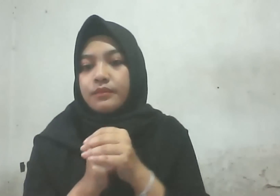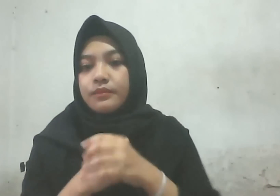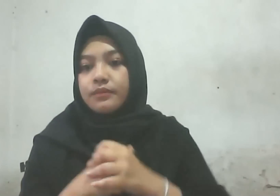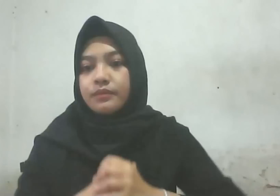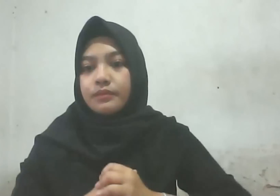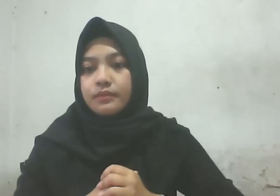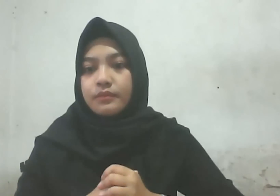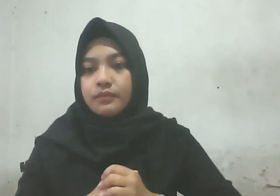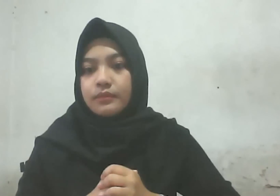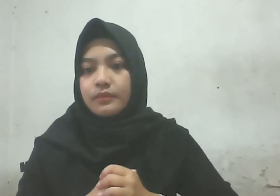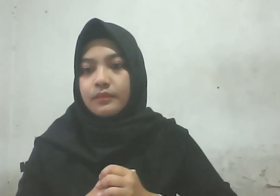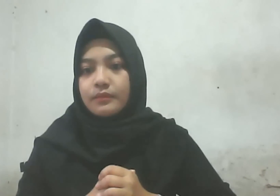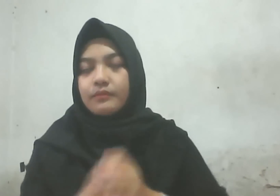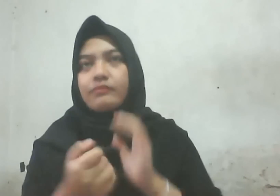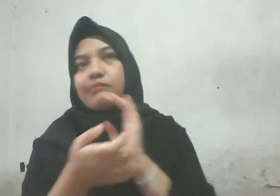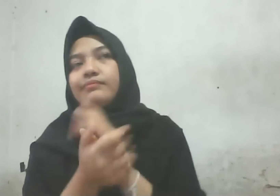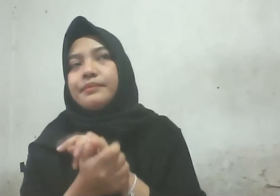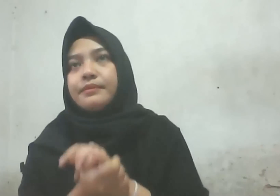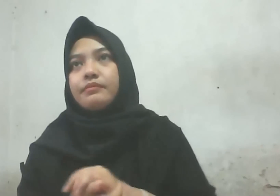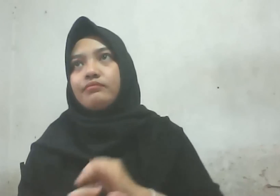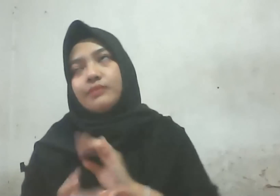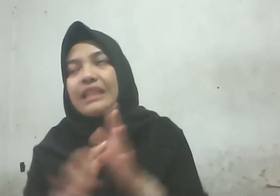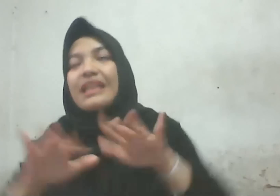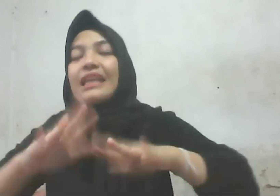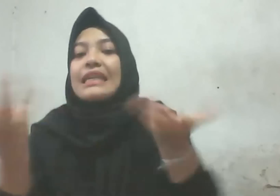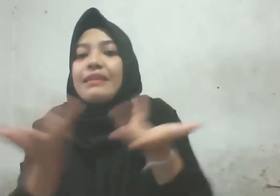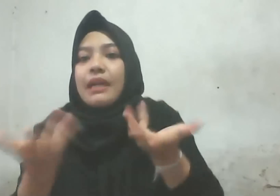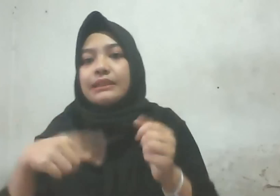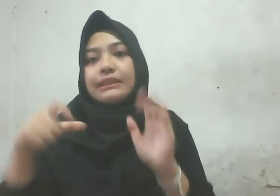those recommendations placed in legislation and in law.